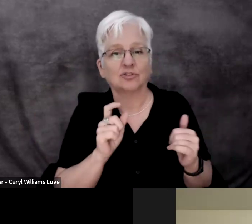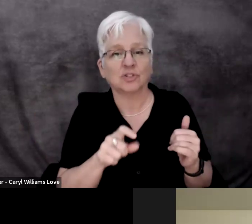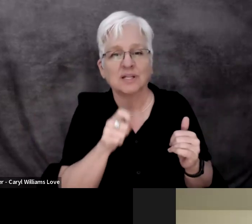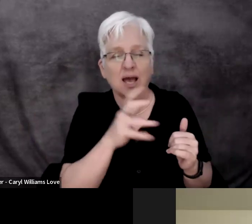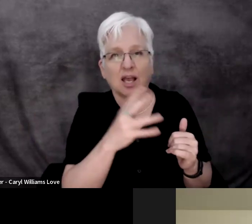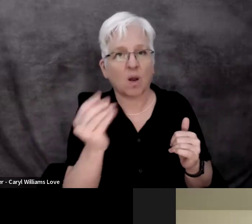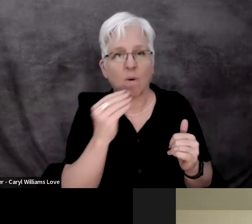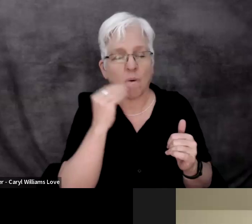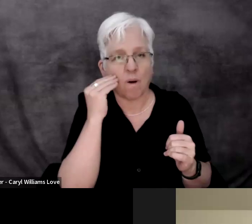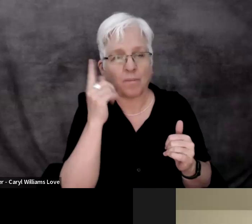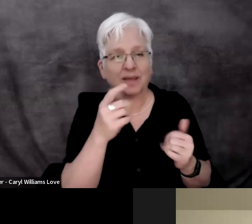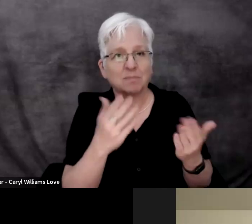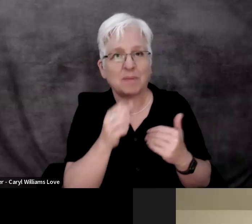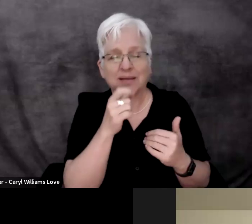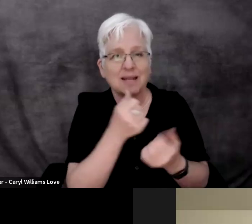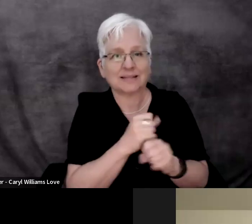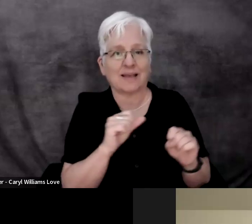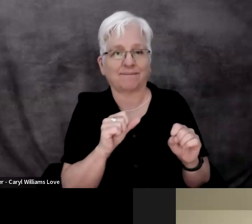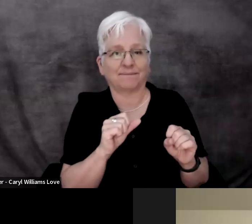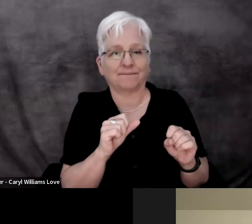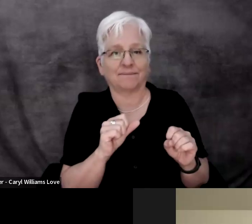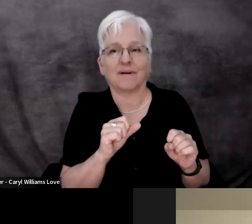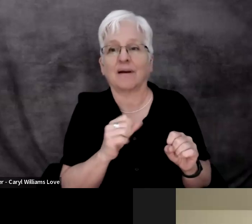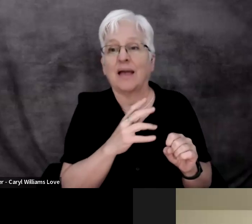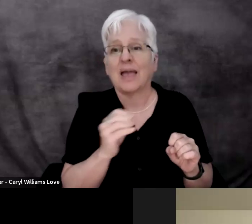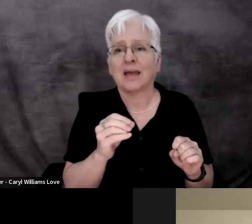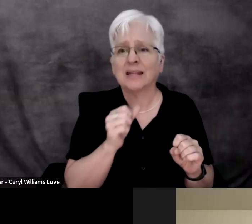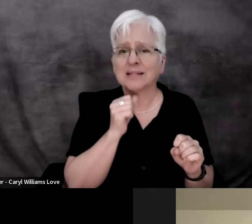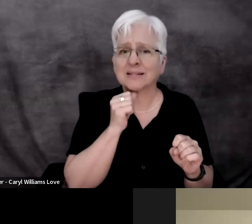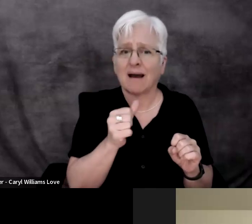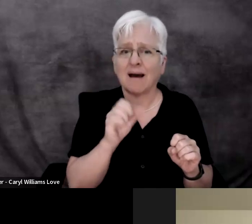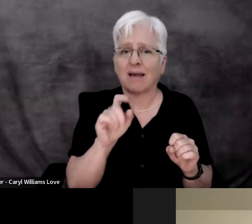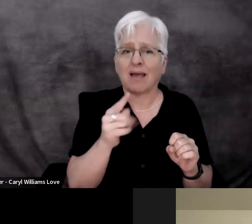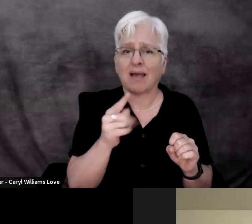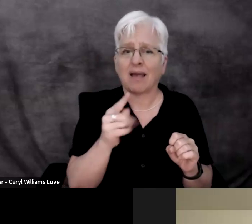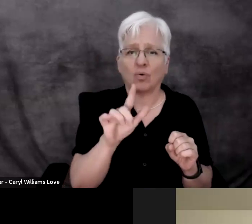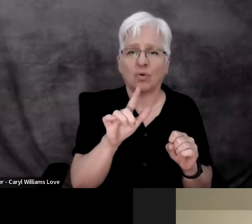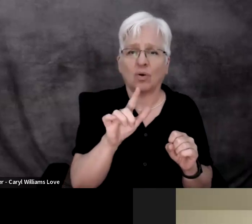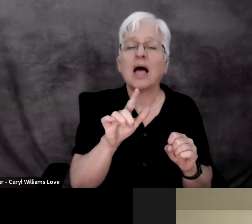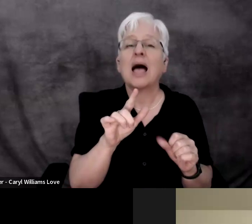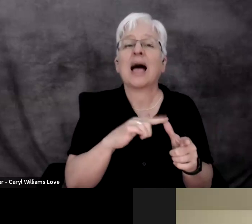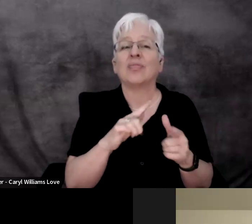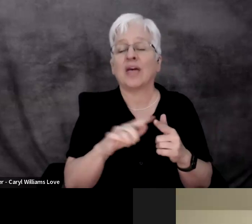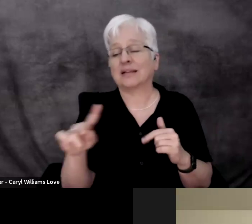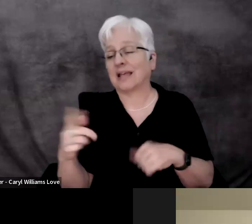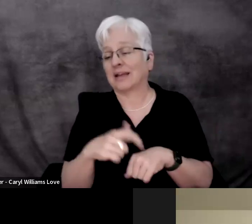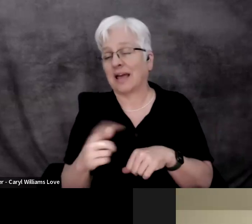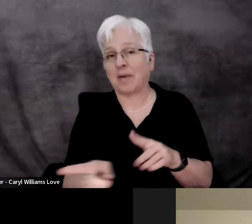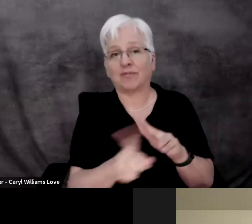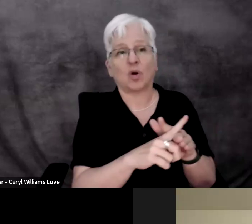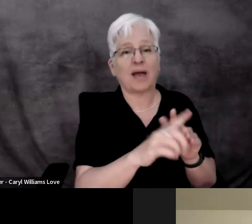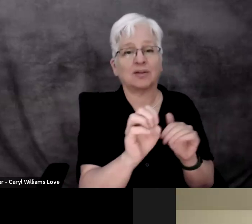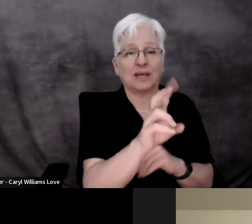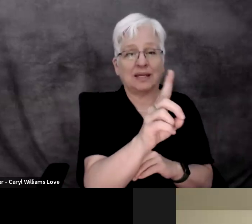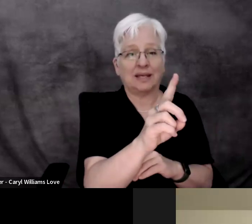safe. And he's worked out, not cool, that's unethical too. And then the cycle repeats, you go back to the ED. So, and then some parents just say, I decline